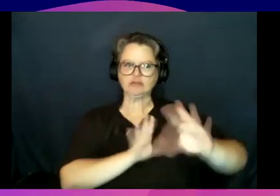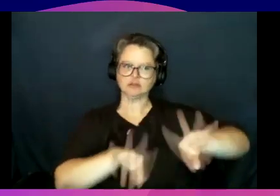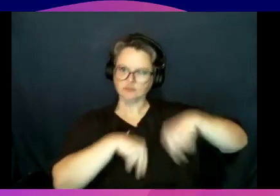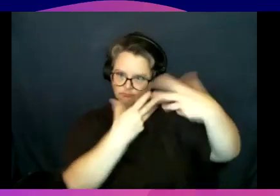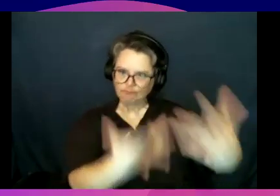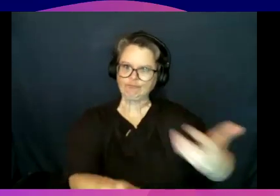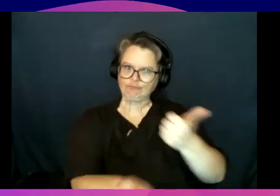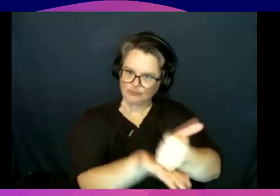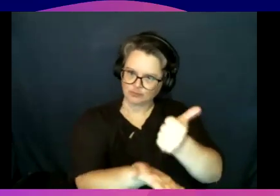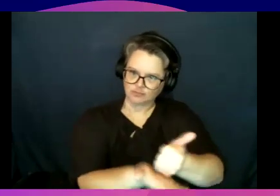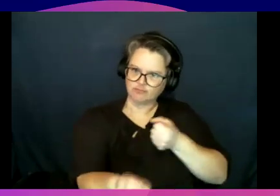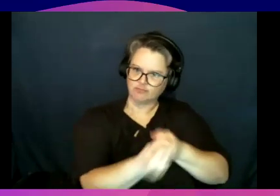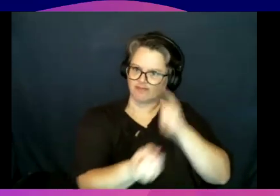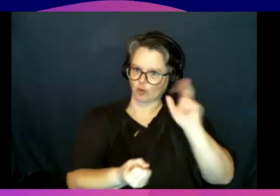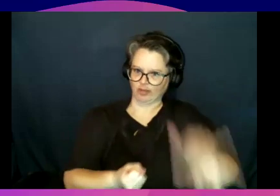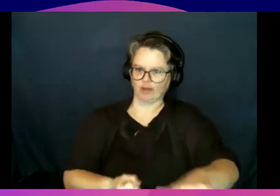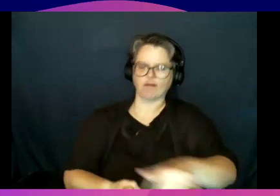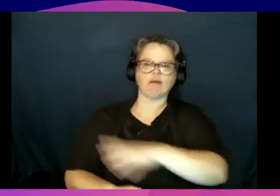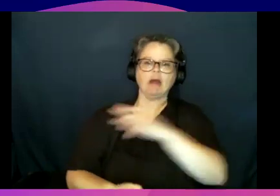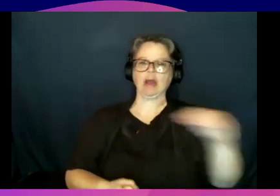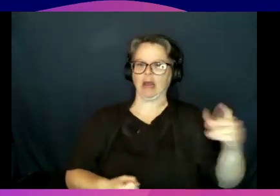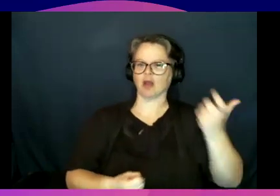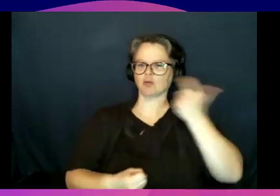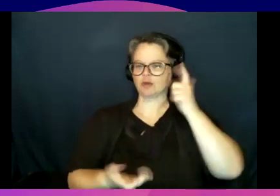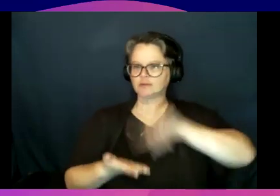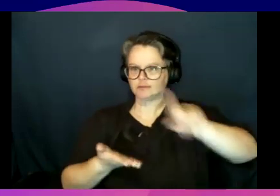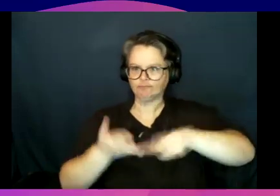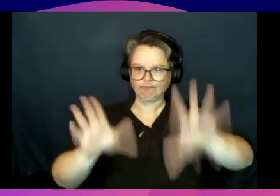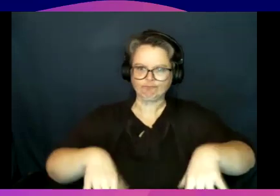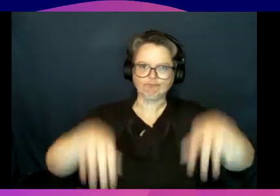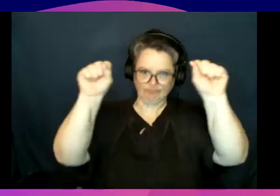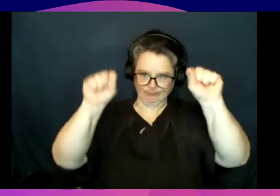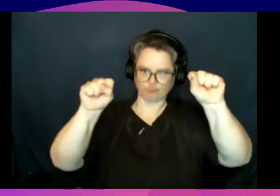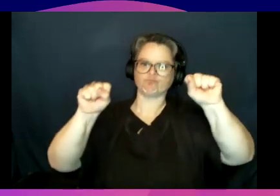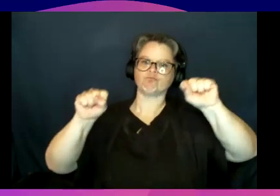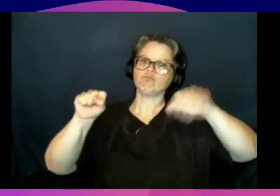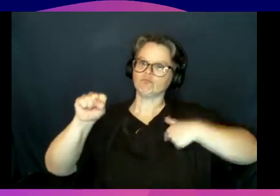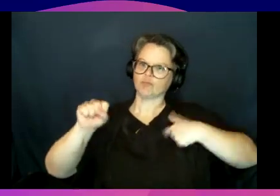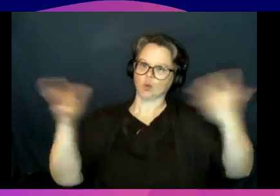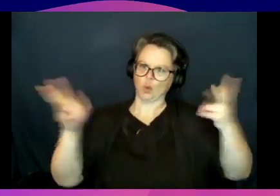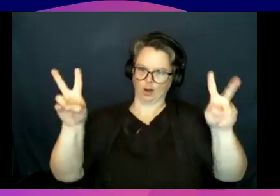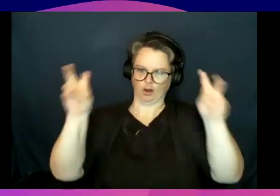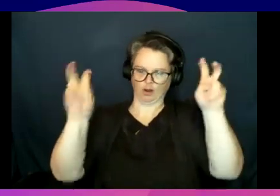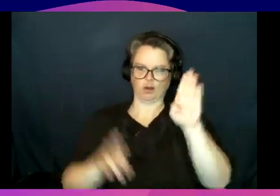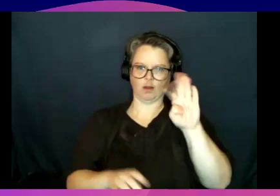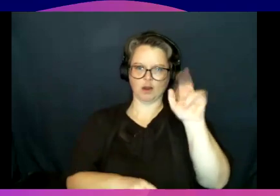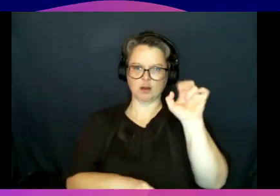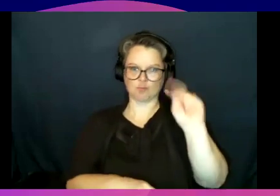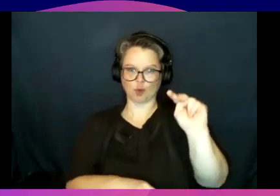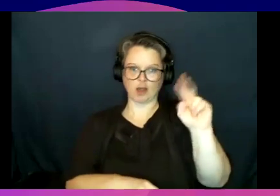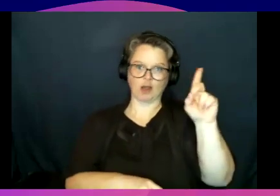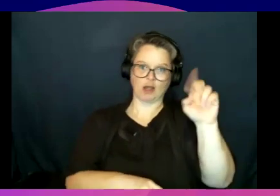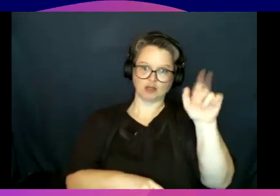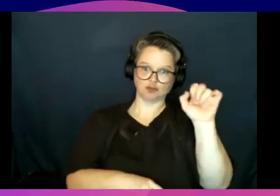violence against women's shelters, I had the privilege of leading our community-based research and visiting workers and leaders across